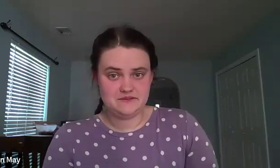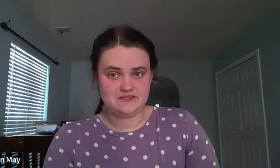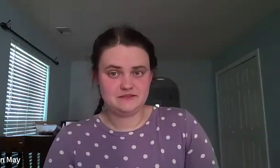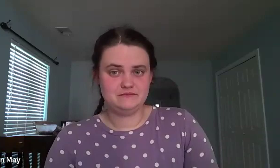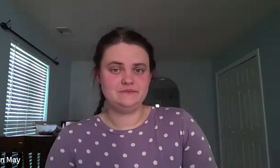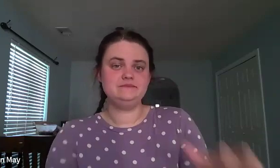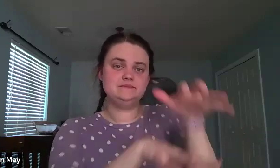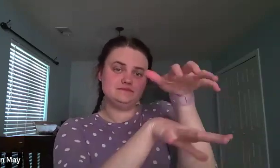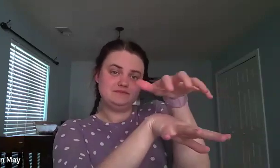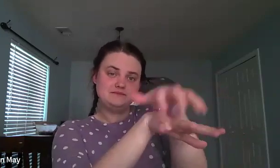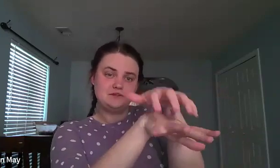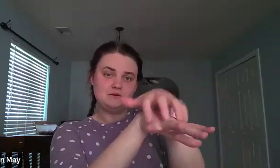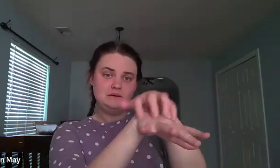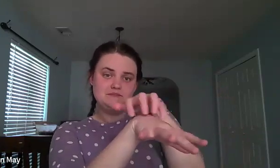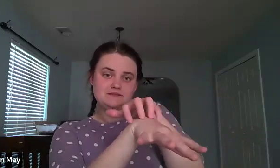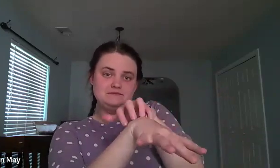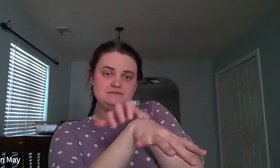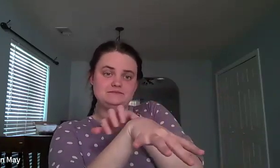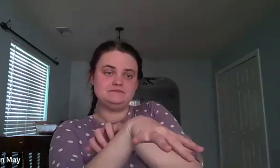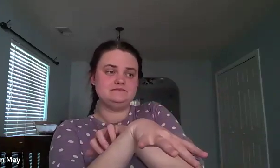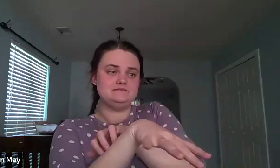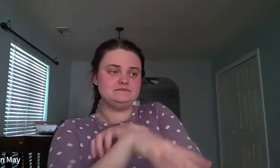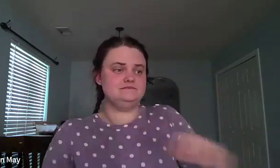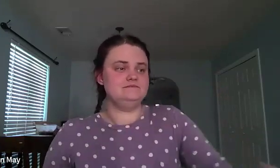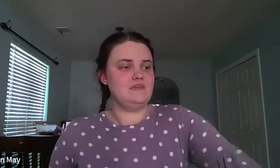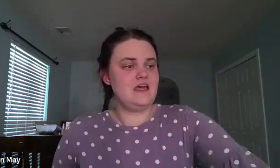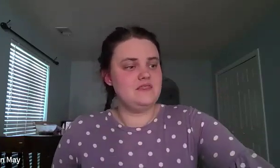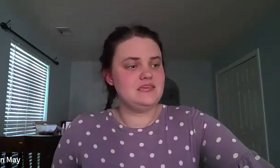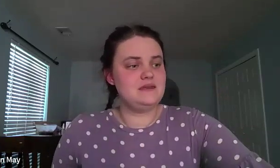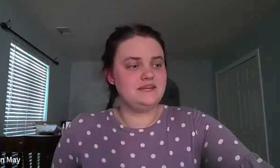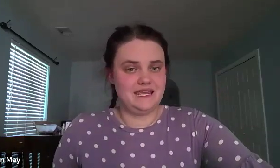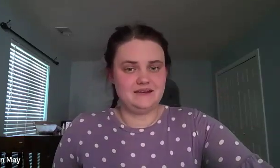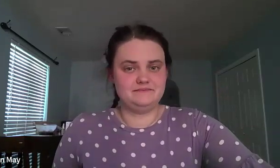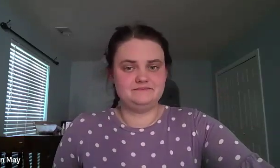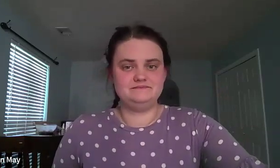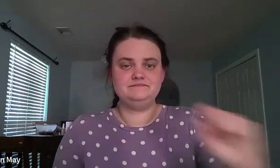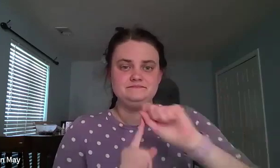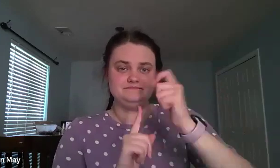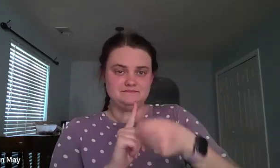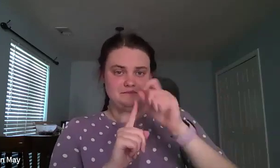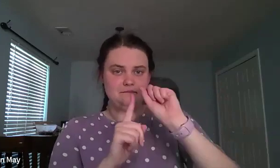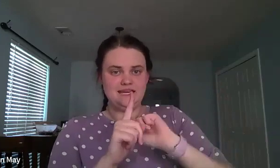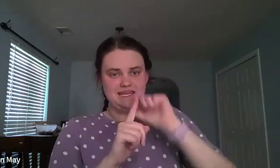Grapes. Grapes. And then banana. Banana.